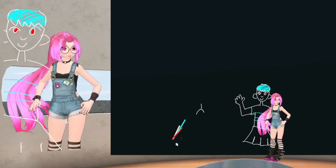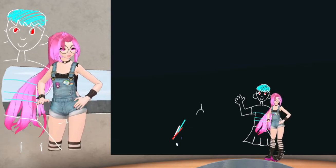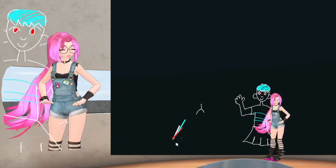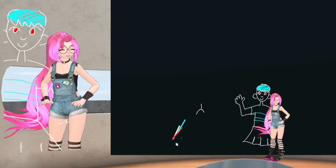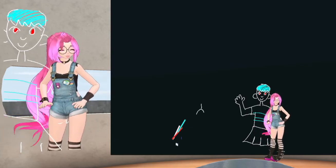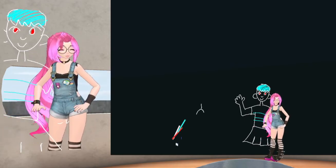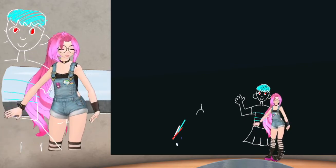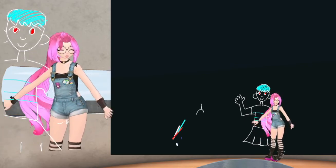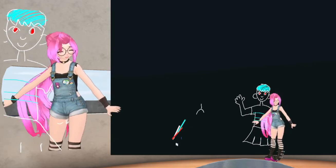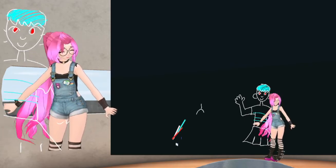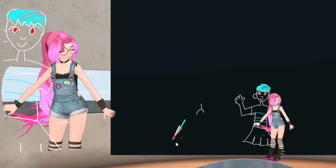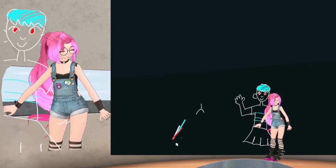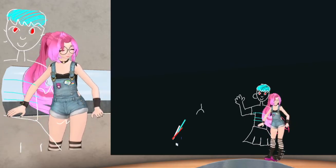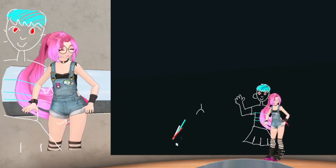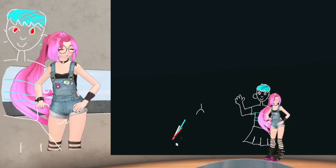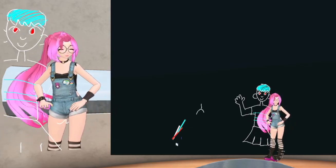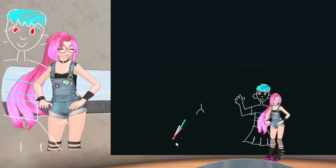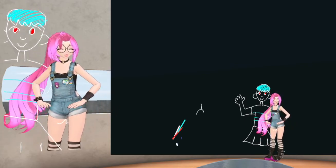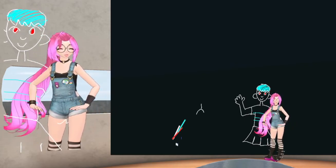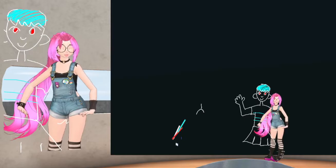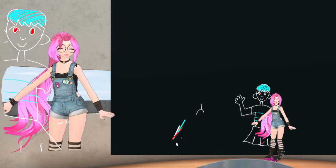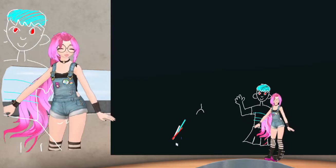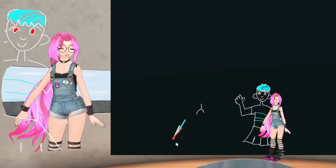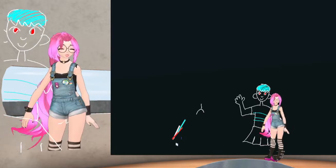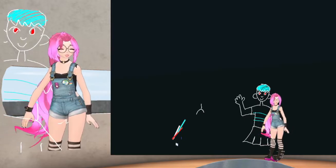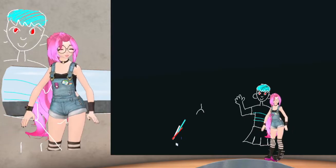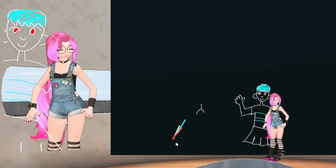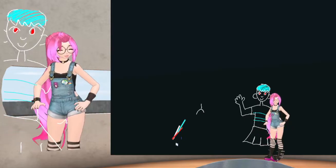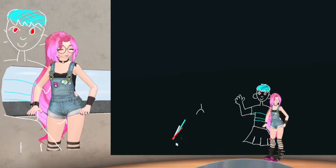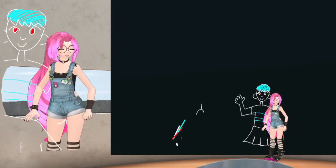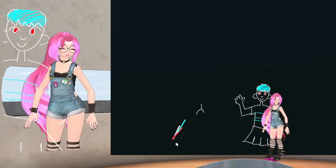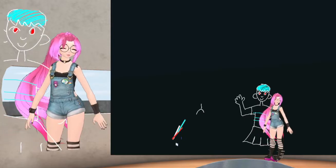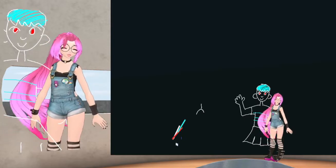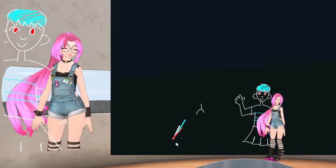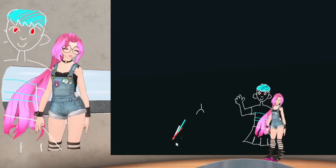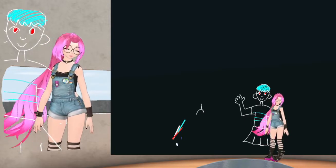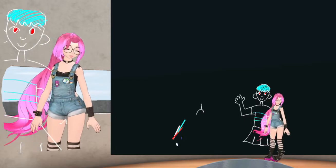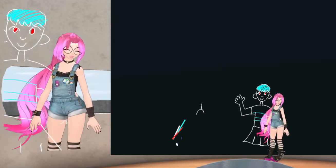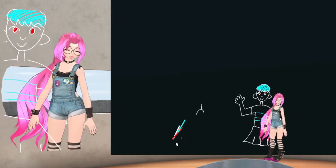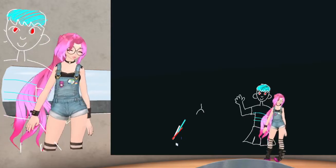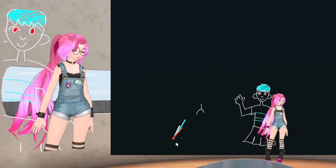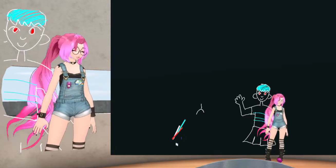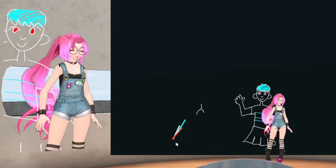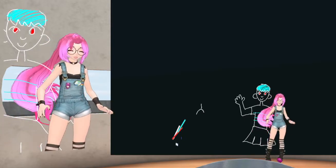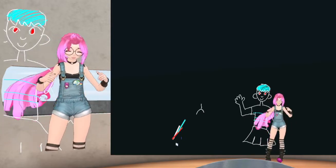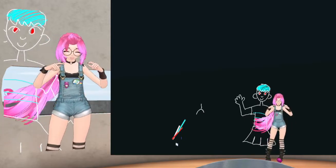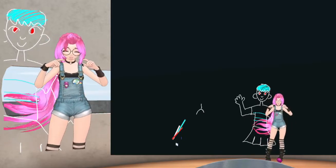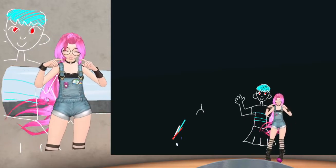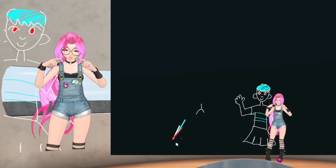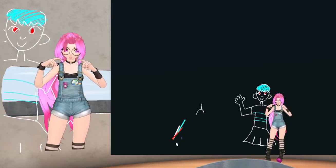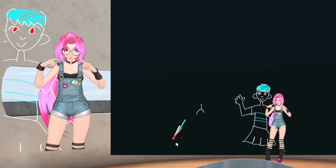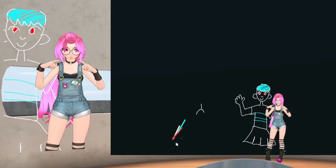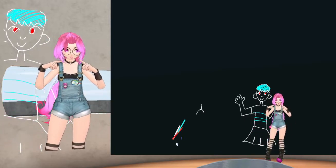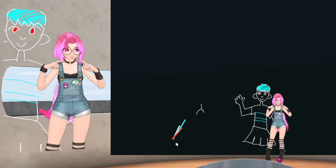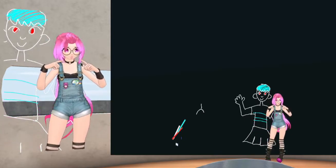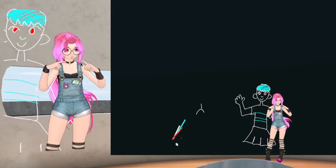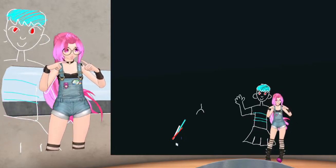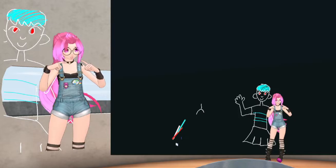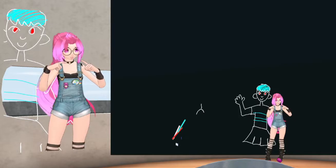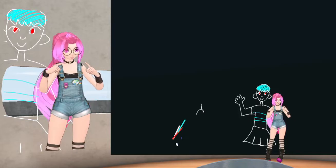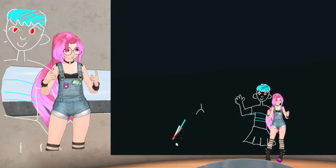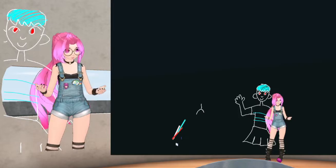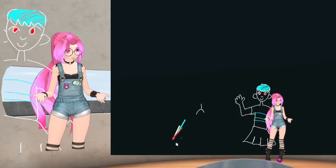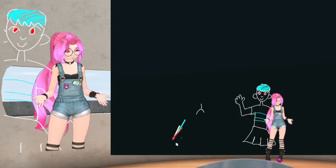Oh, okay, they're wearing a skirt. They're wearing a skirt. Okay, that's cool. Awesome. Do they have glasses on? Are they